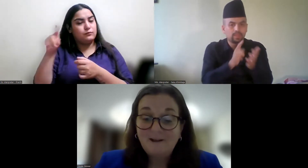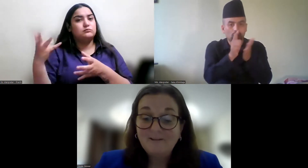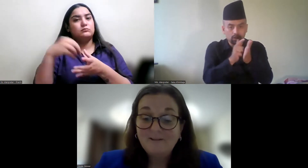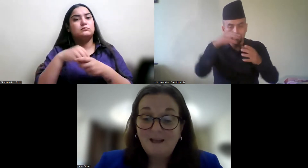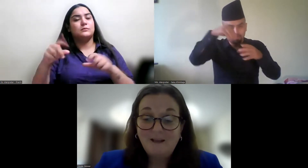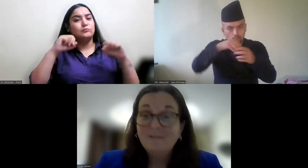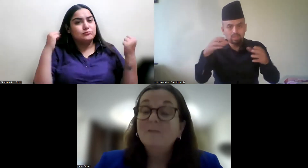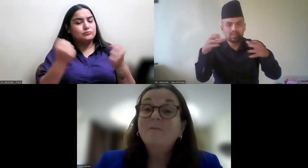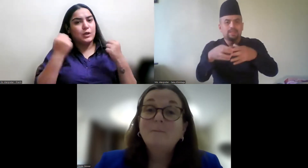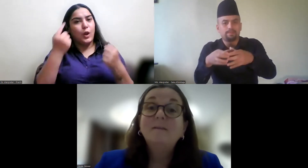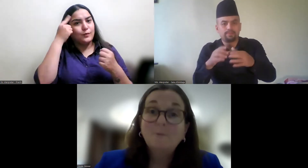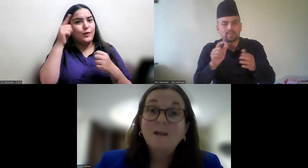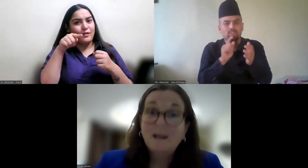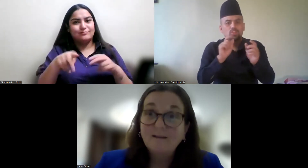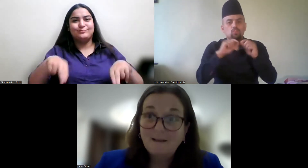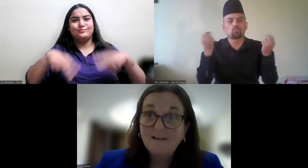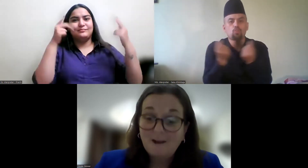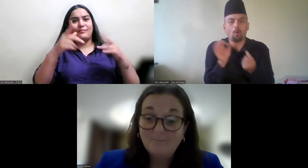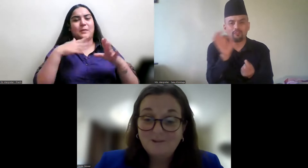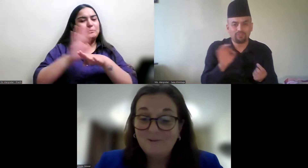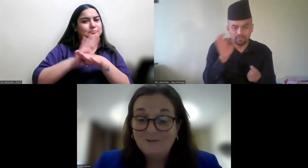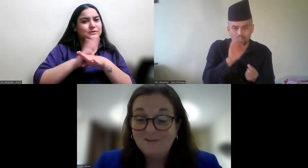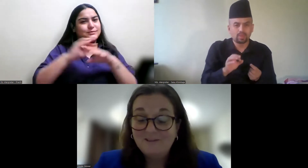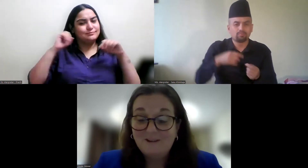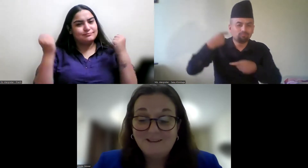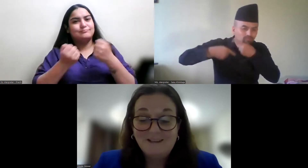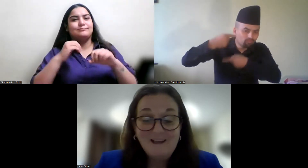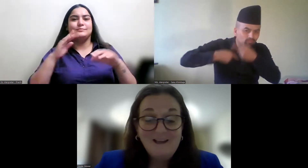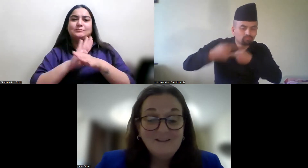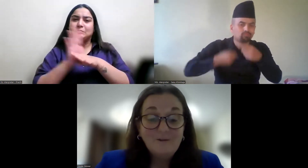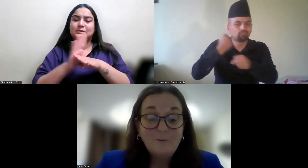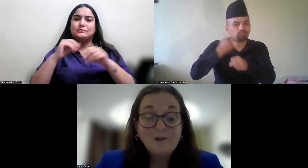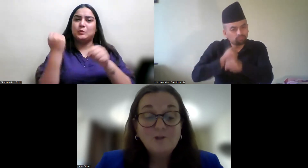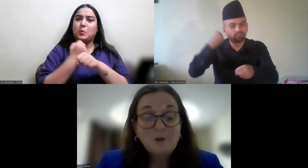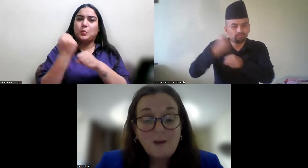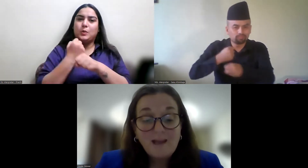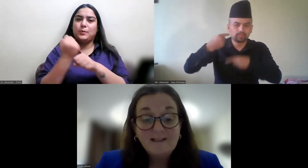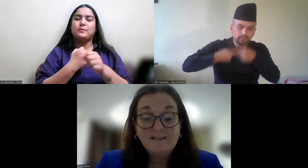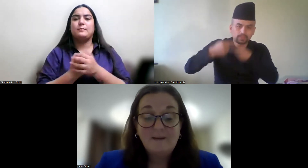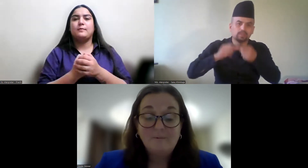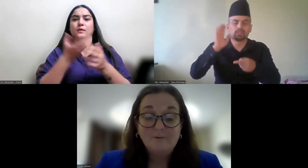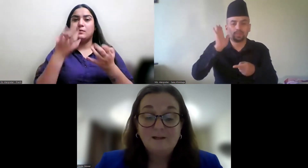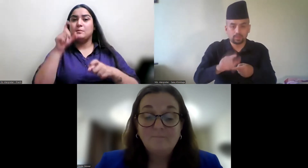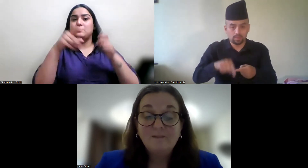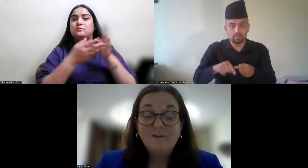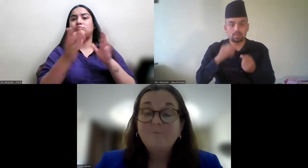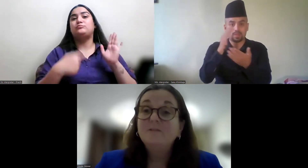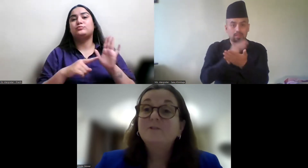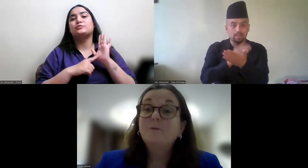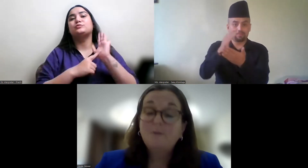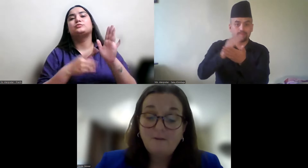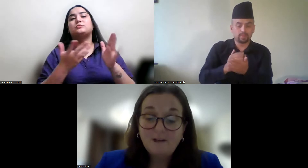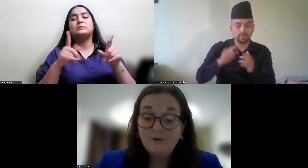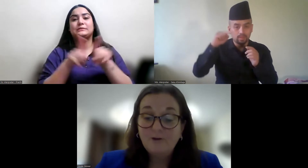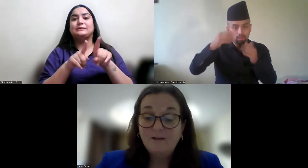this event today. It's been a very busy weekend leading up to this event, so that we can showcase examples that have been